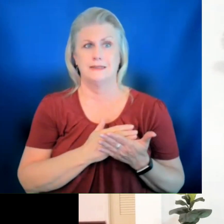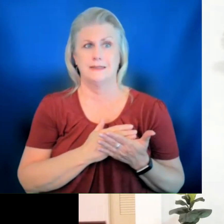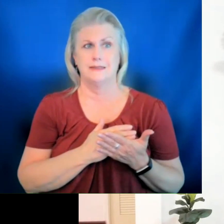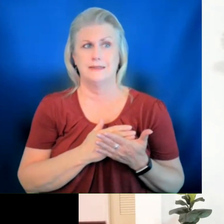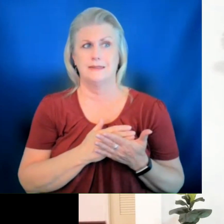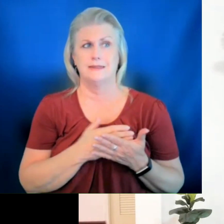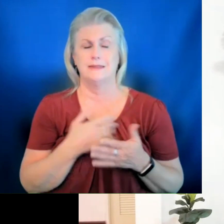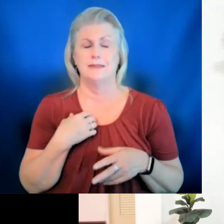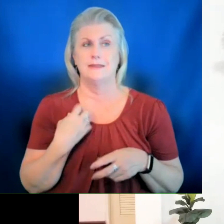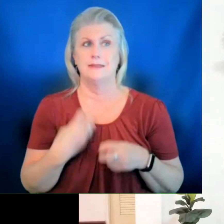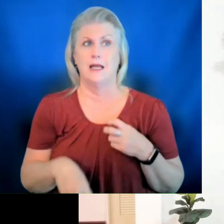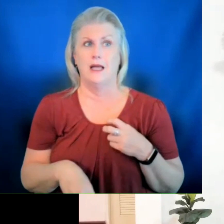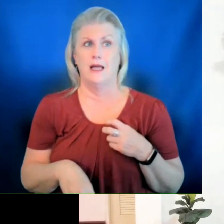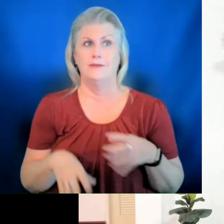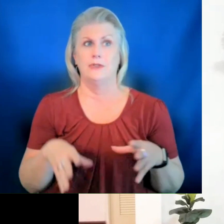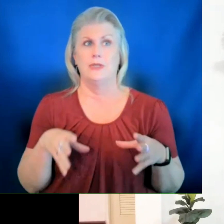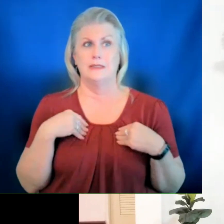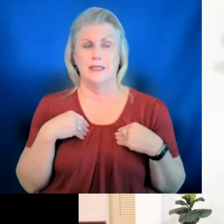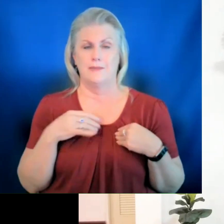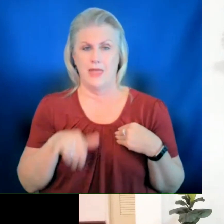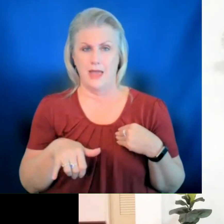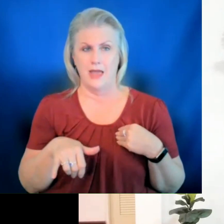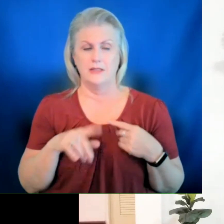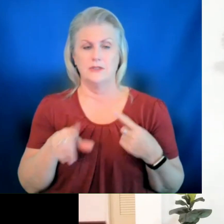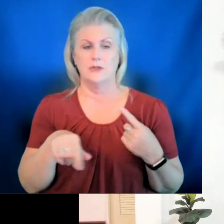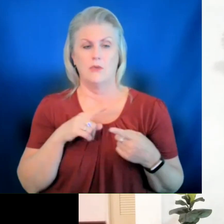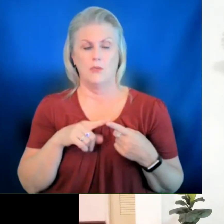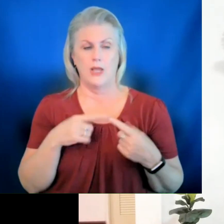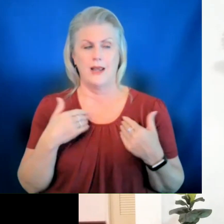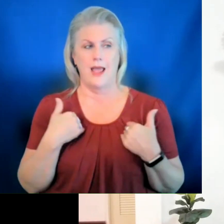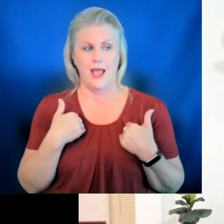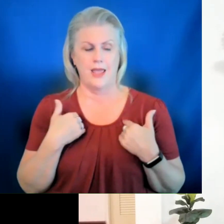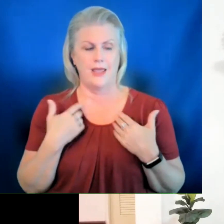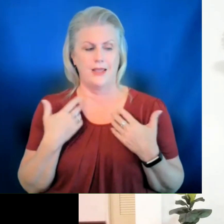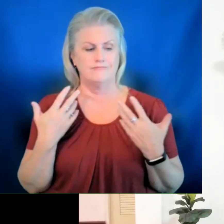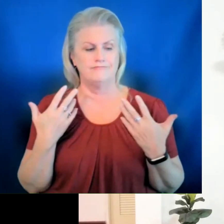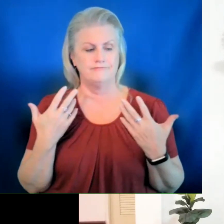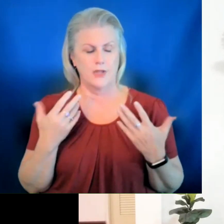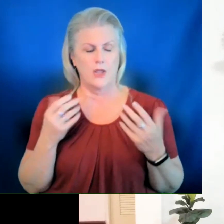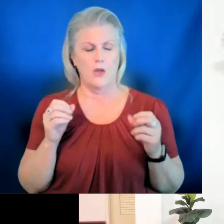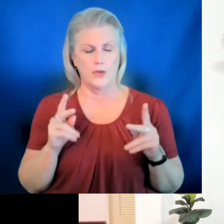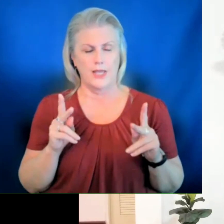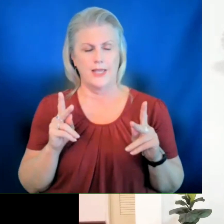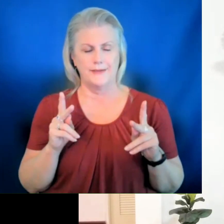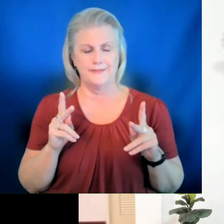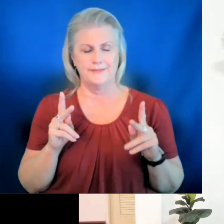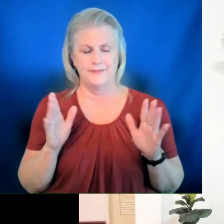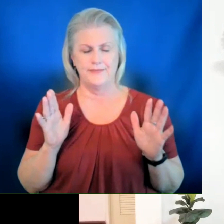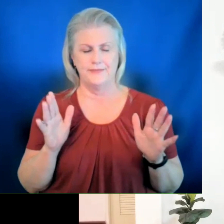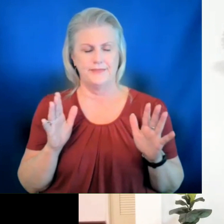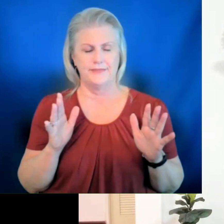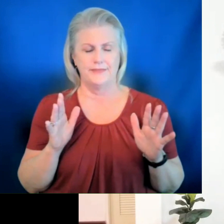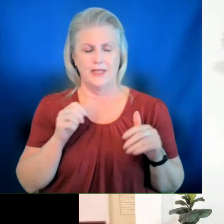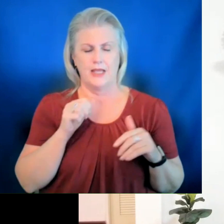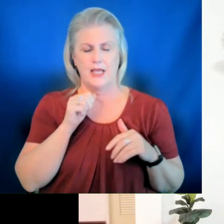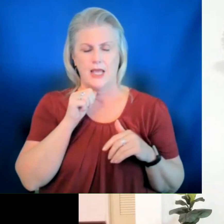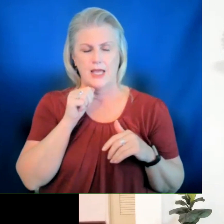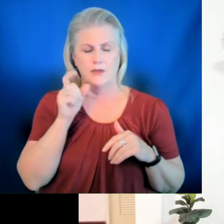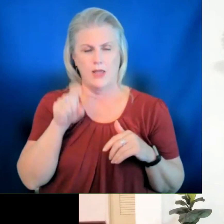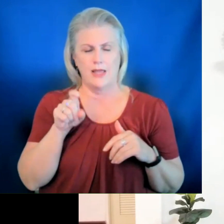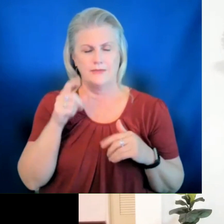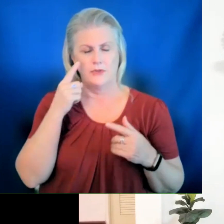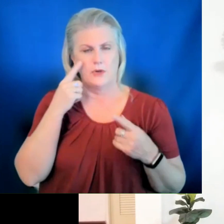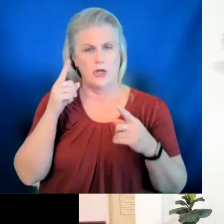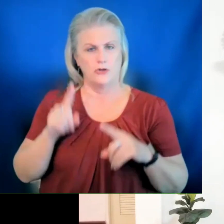to swallow, for me to accept. And when I got to the place of like, okay, I do not